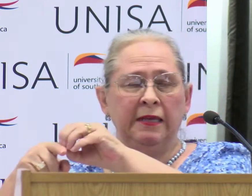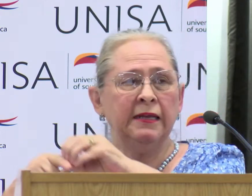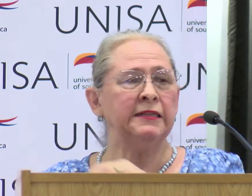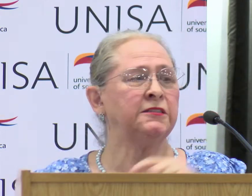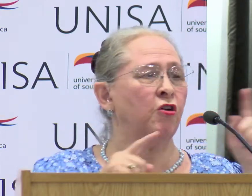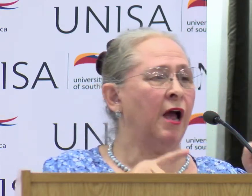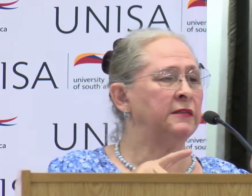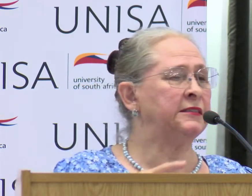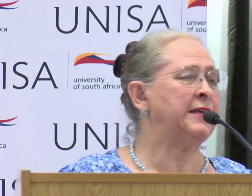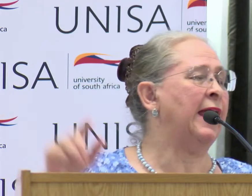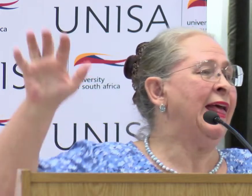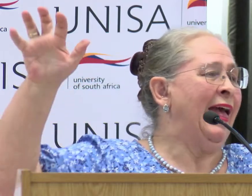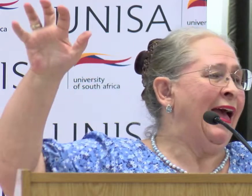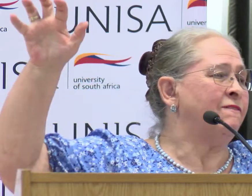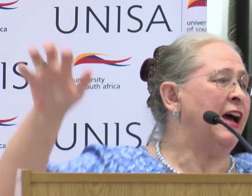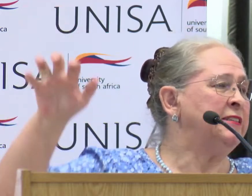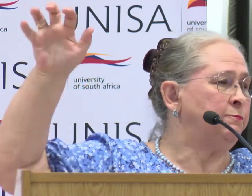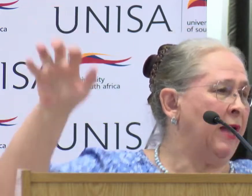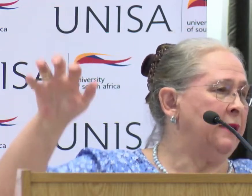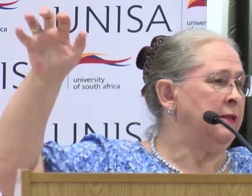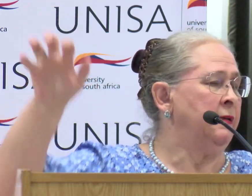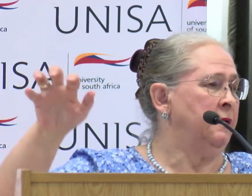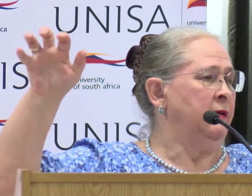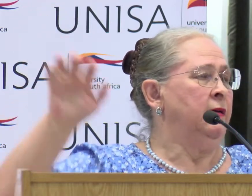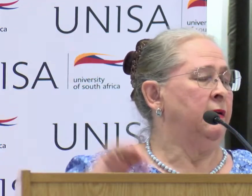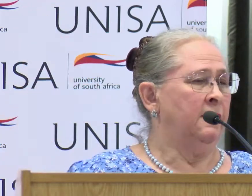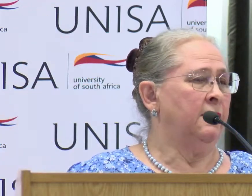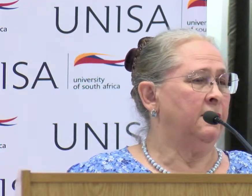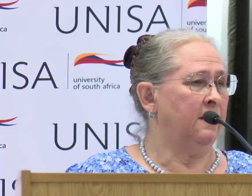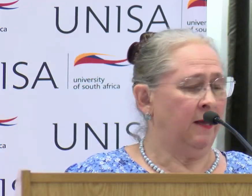with the English. You can't say fastbite